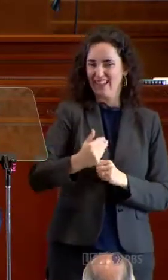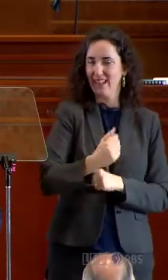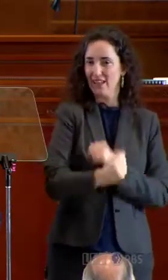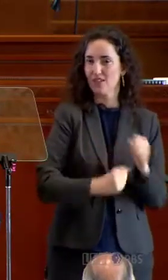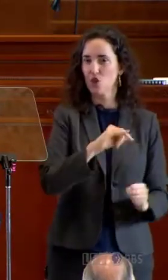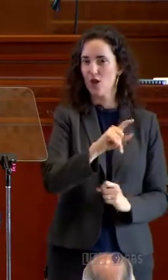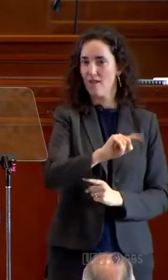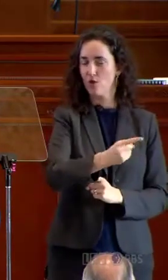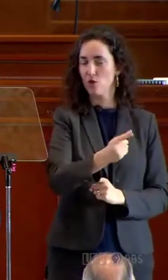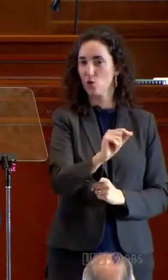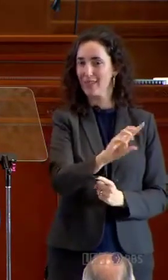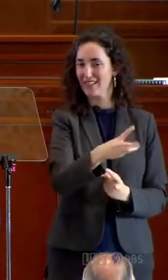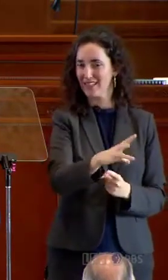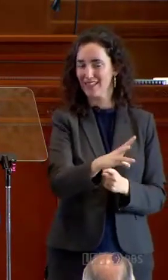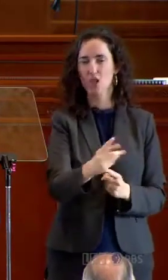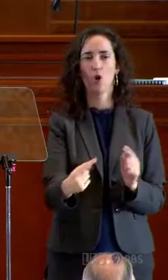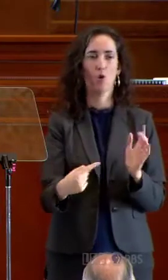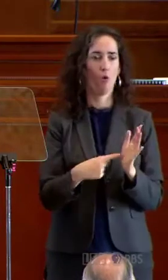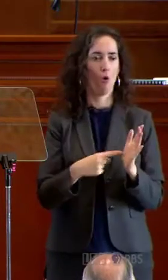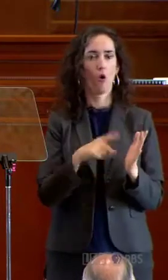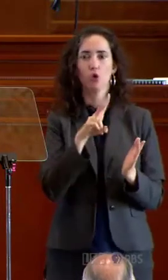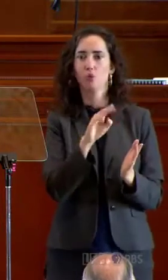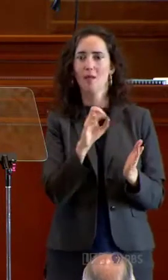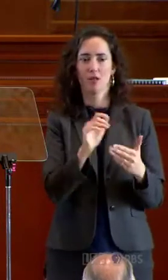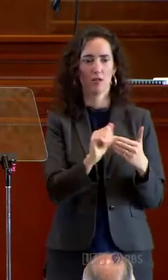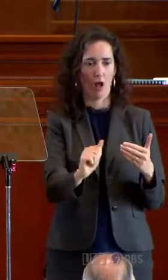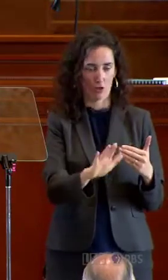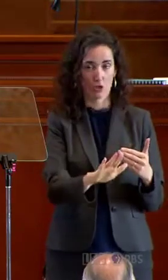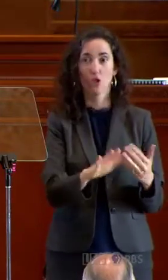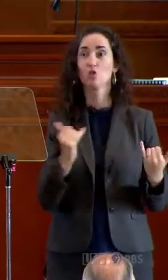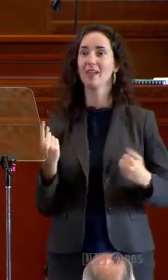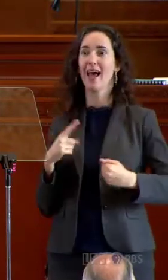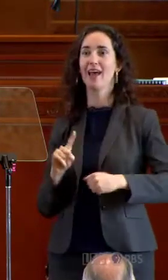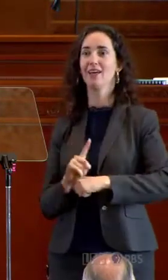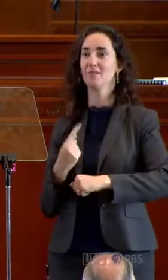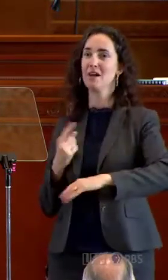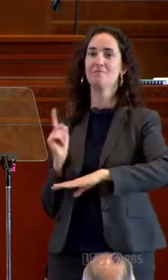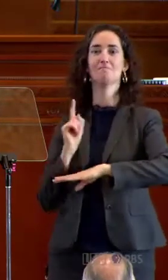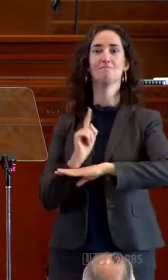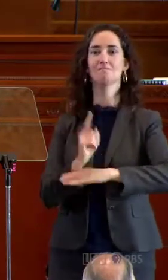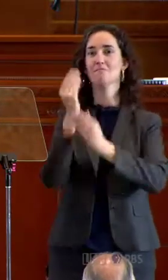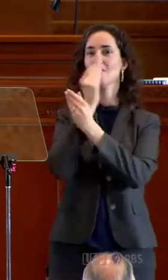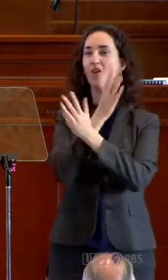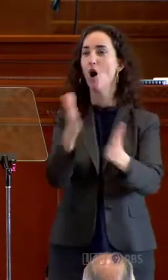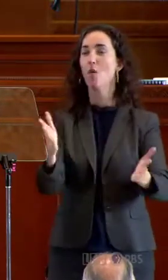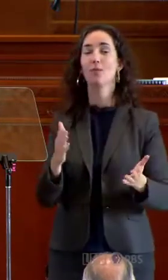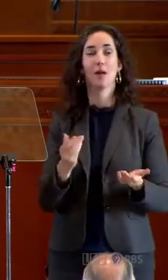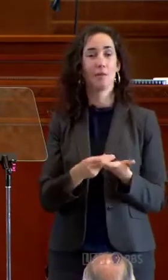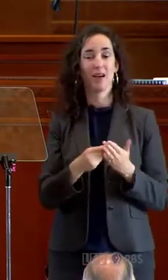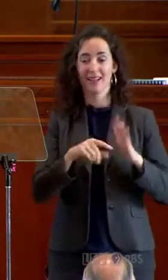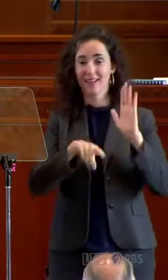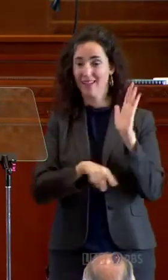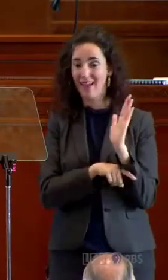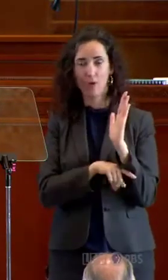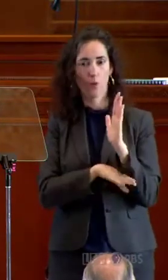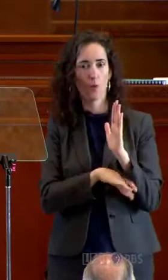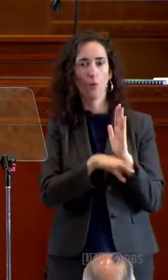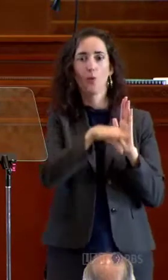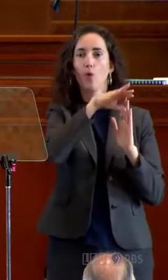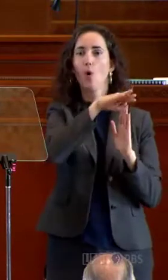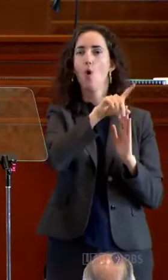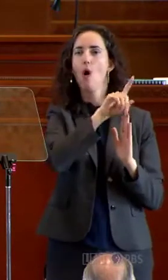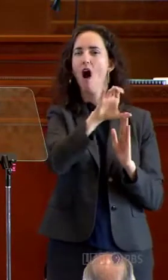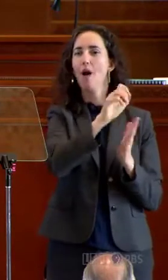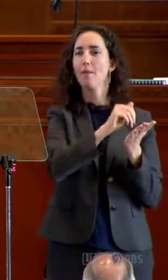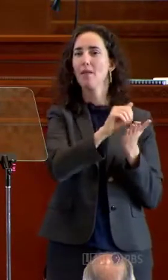2016. Today, as I stand here before you, we have hundreds of millions in surplus, even more in current